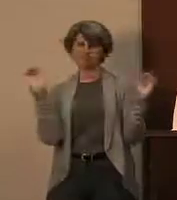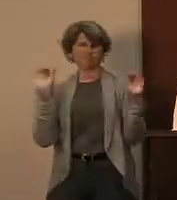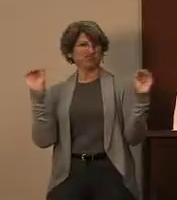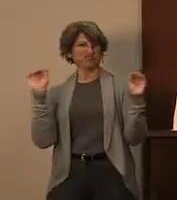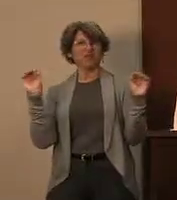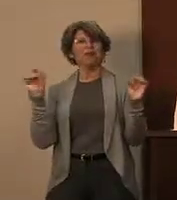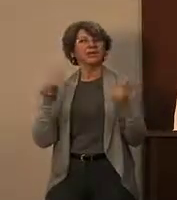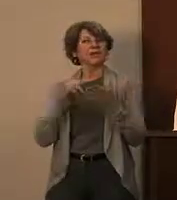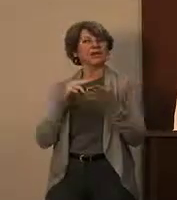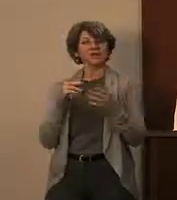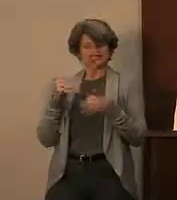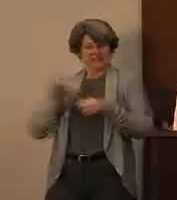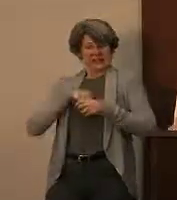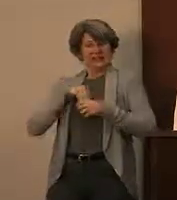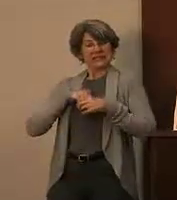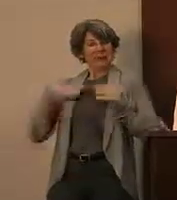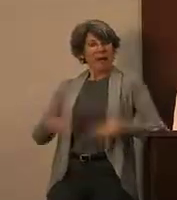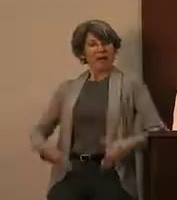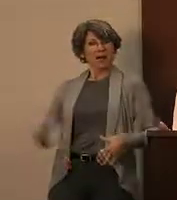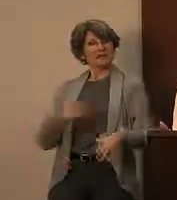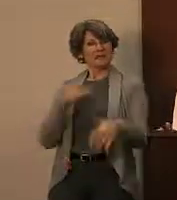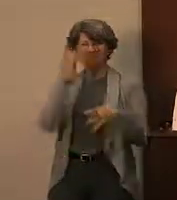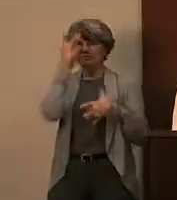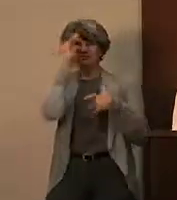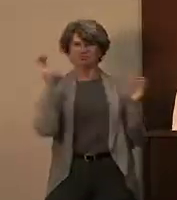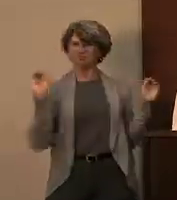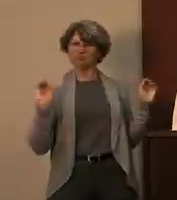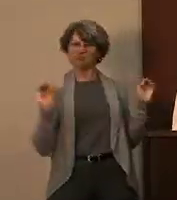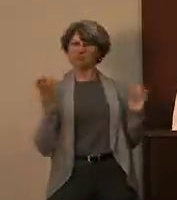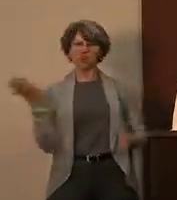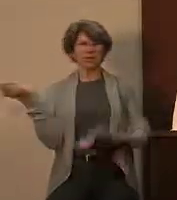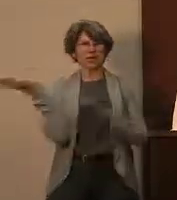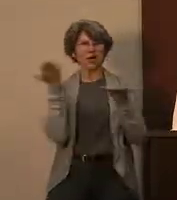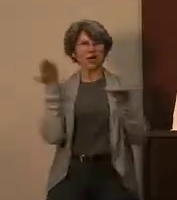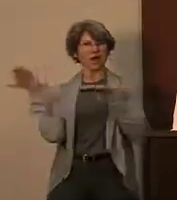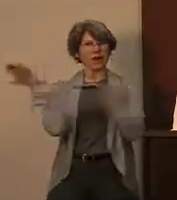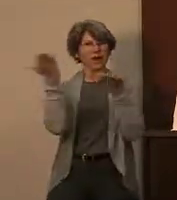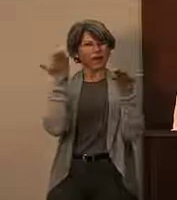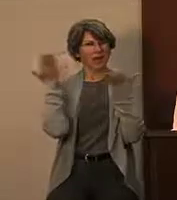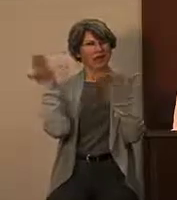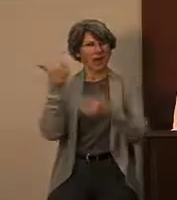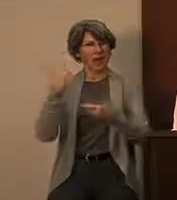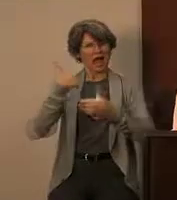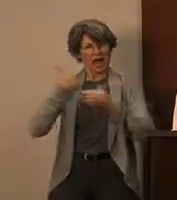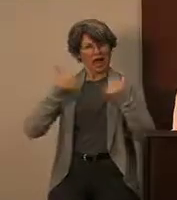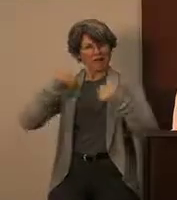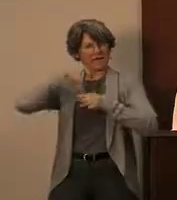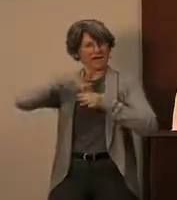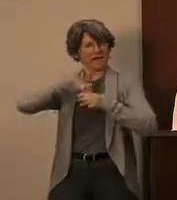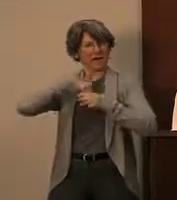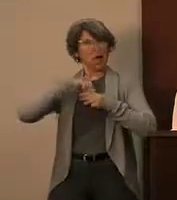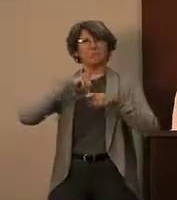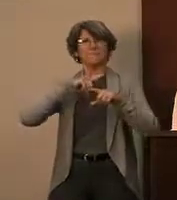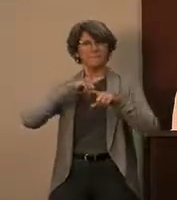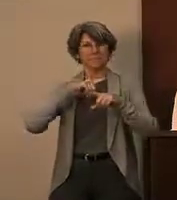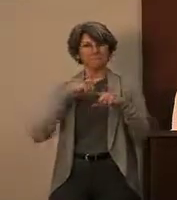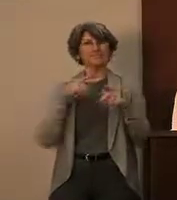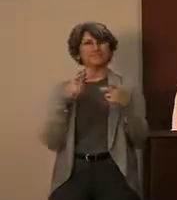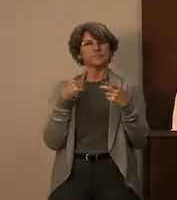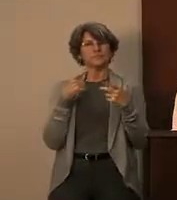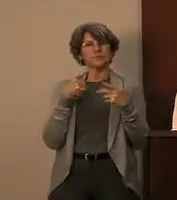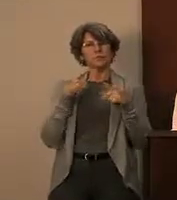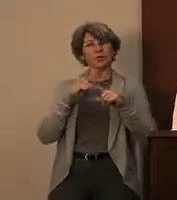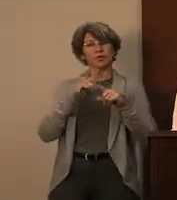it's present in their body, but not causing them any kind of illness. The problem with that is they could be a carrier to